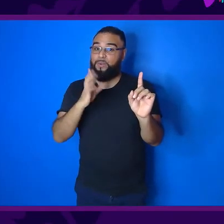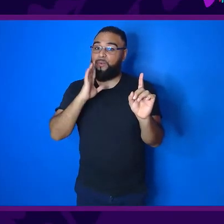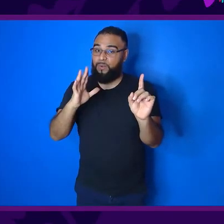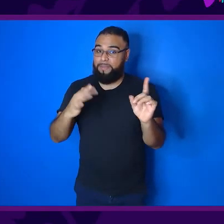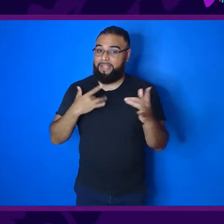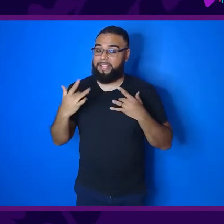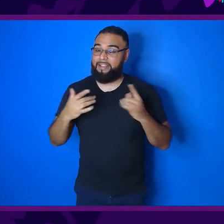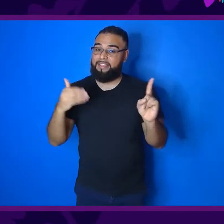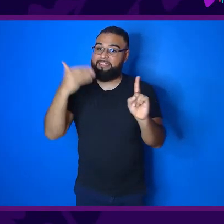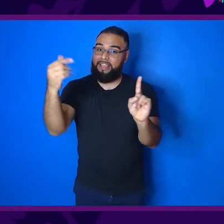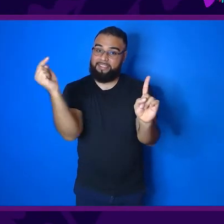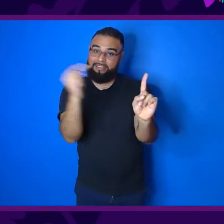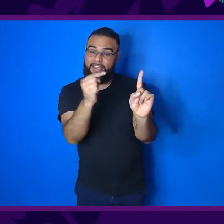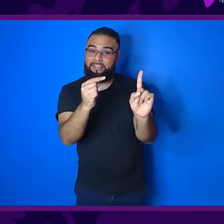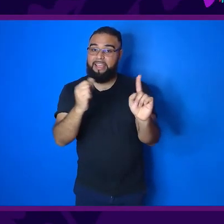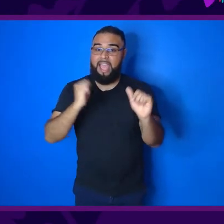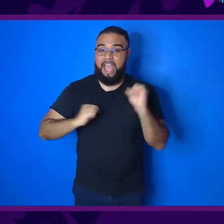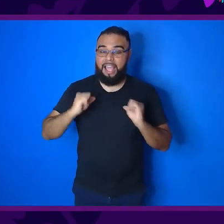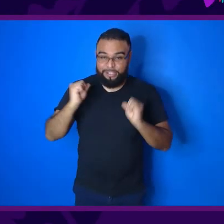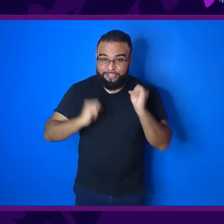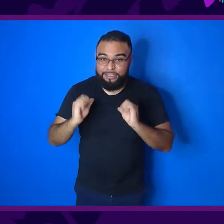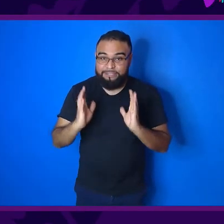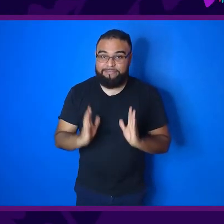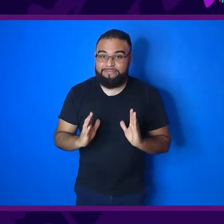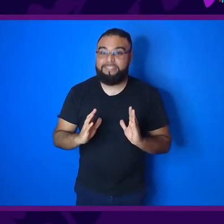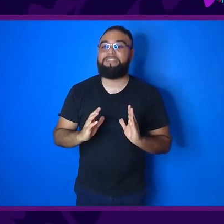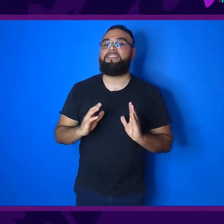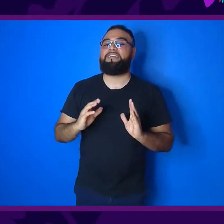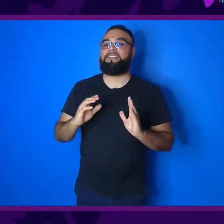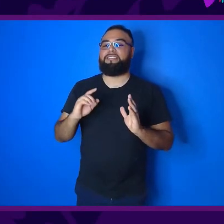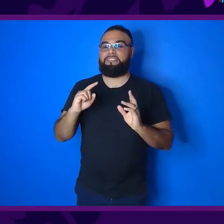is an actor, she is an activist, and also she